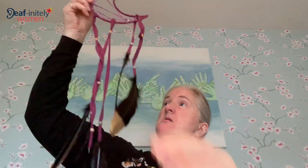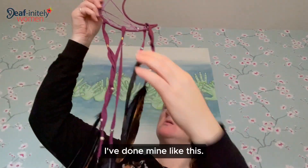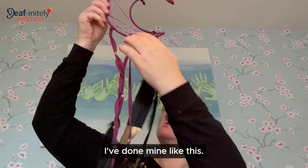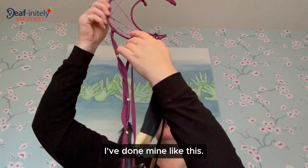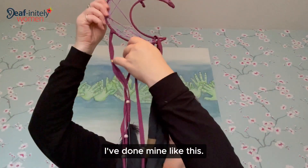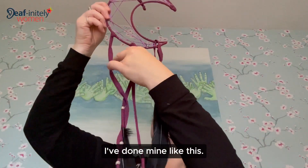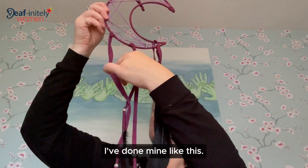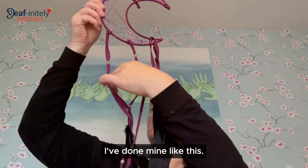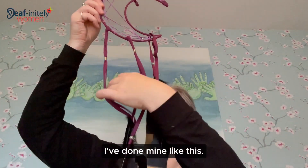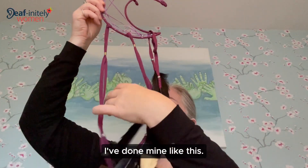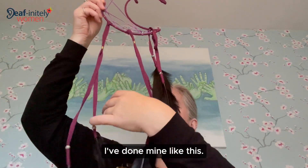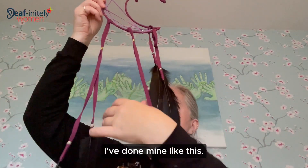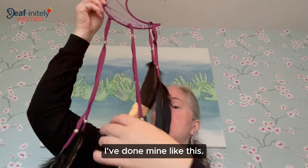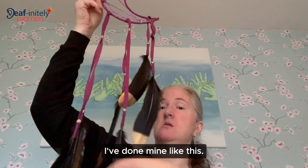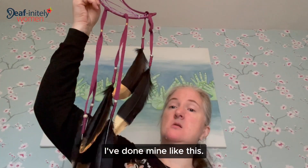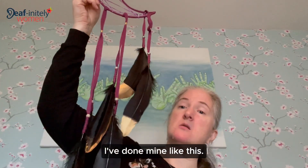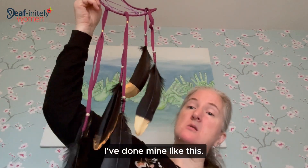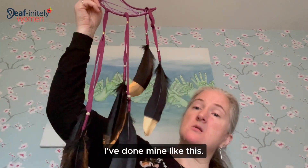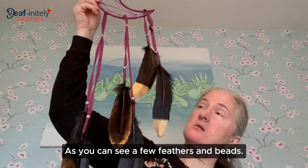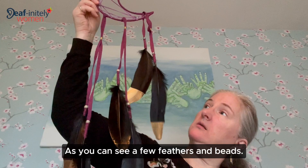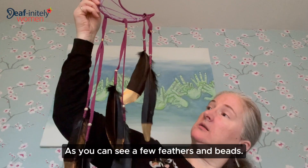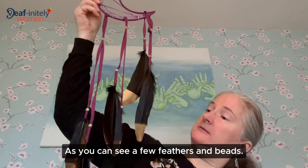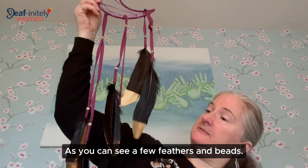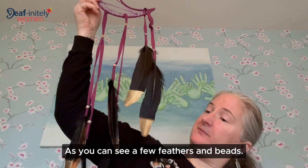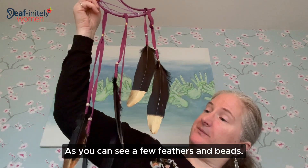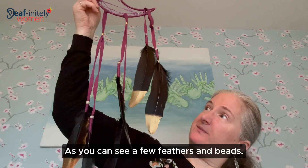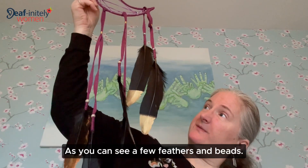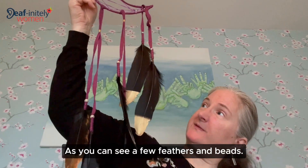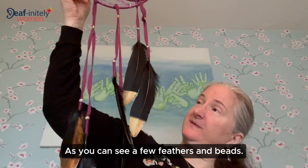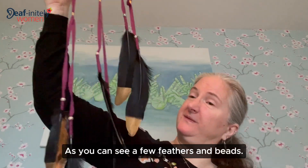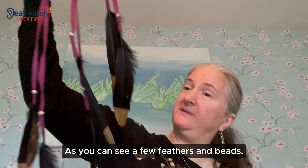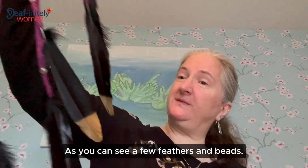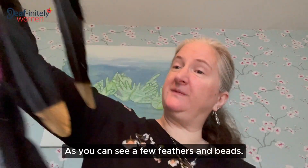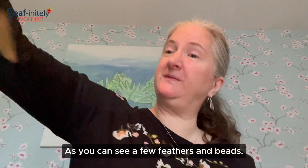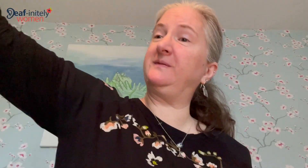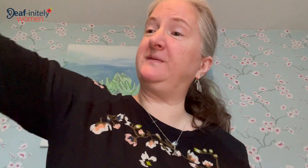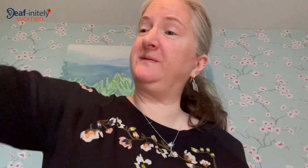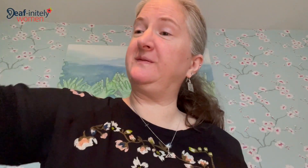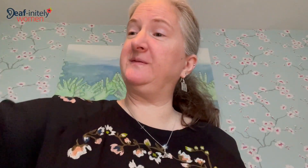I've done mine like this. As you can see, a few feathers and beads.